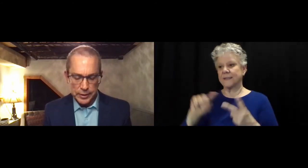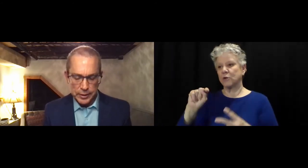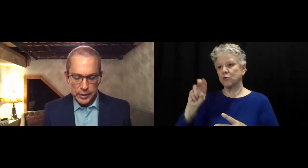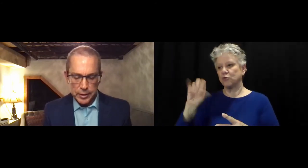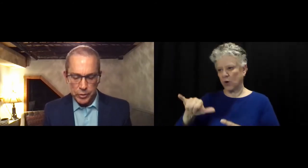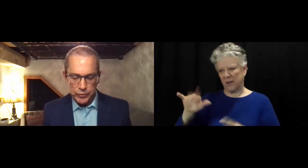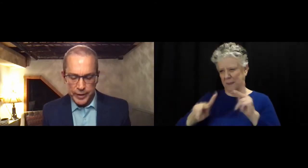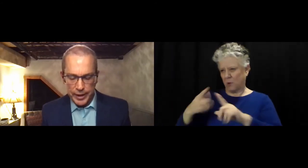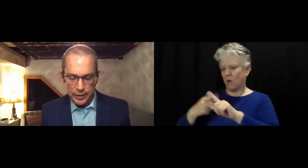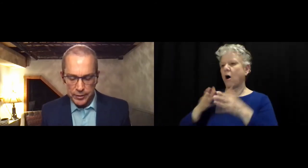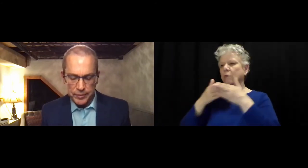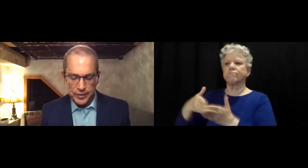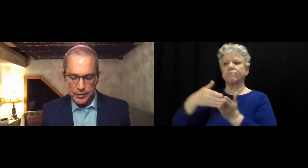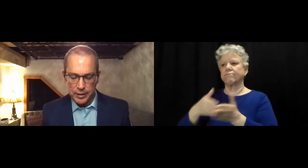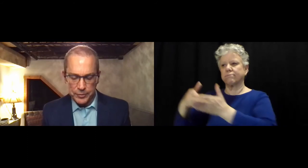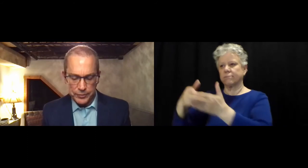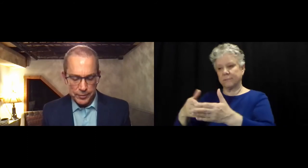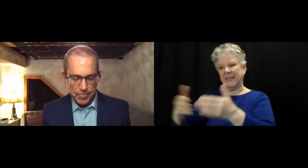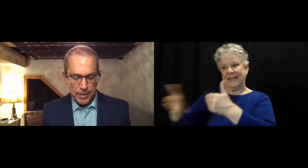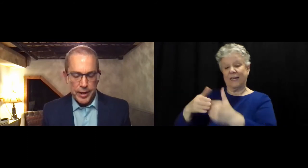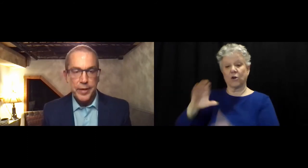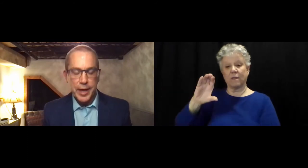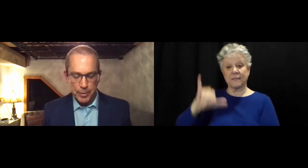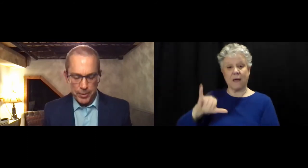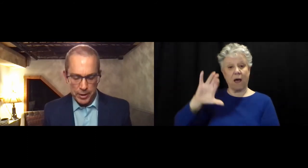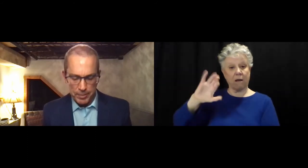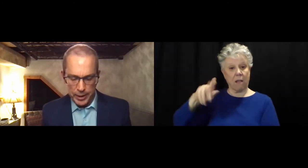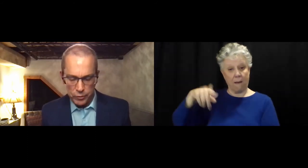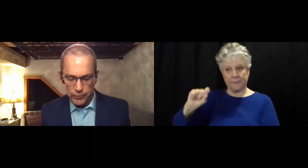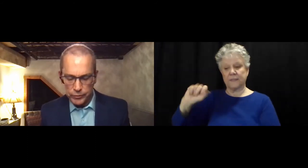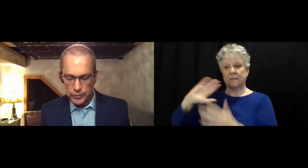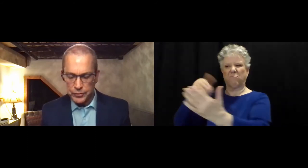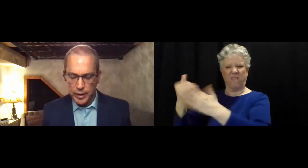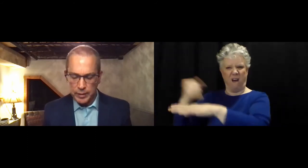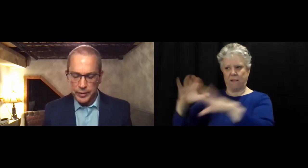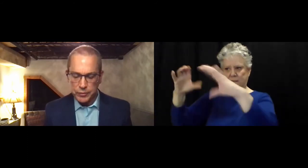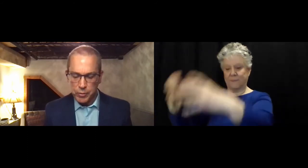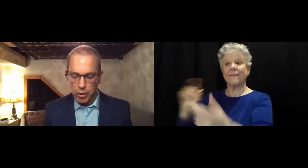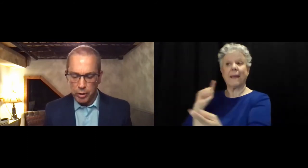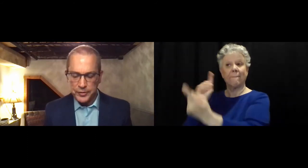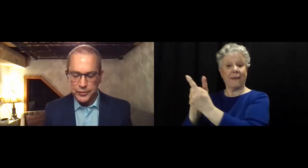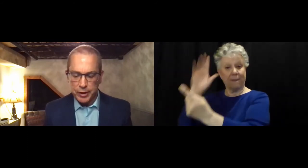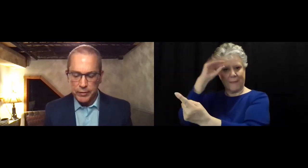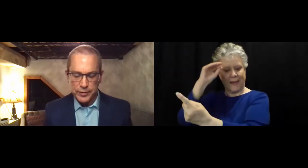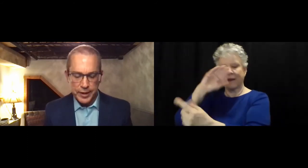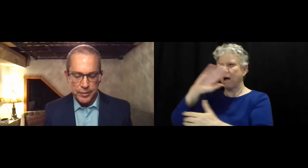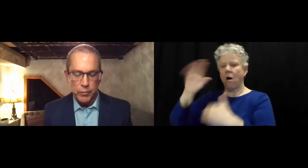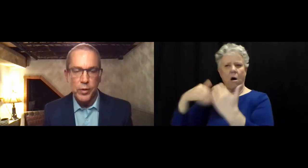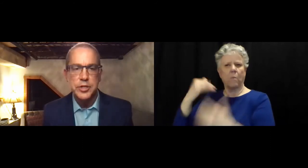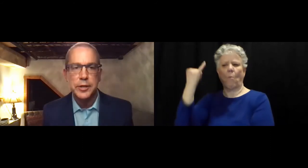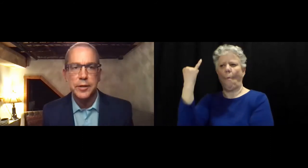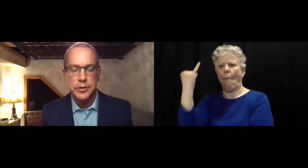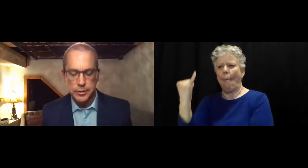sea, approach the island of the Cyclopses, and they happen upon a man whom Virgil describes as, quote, all but starved to death